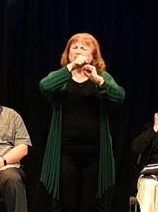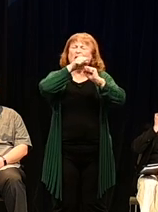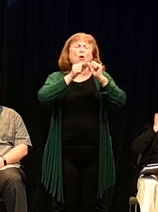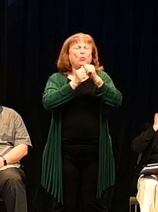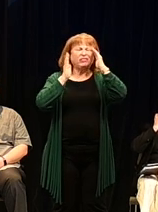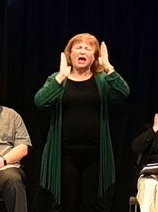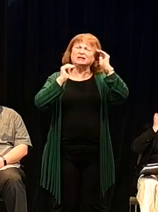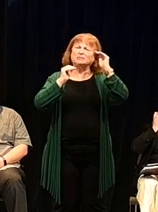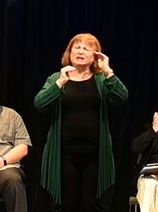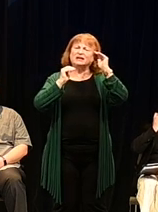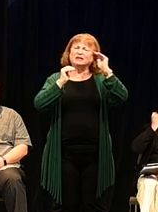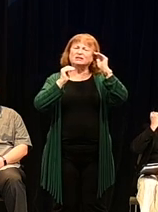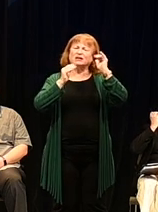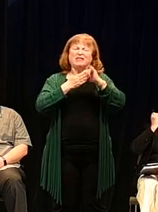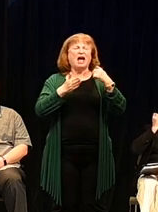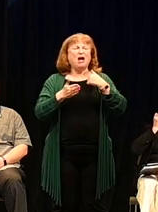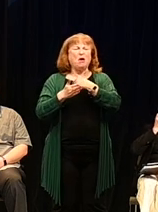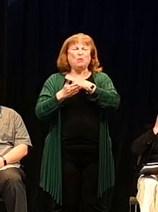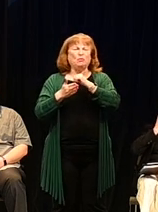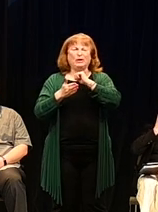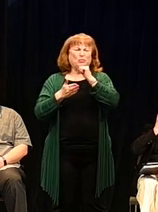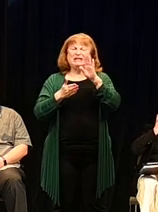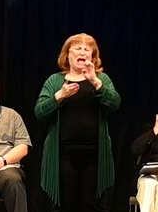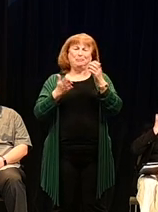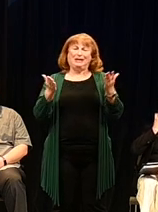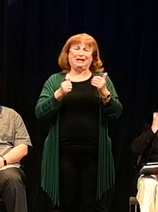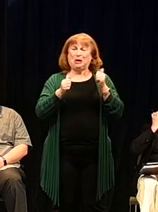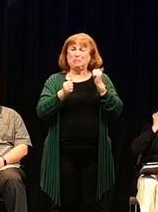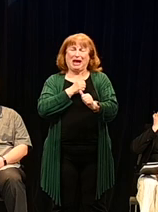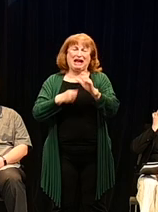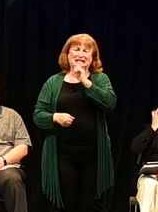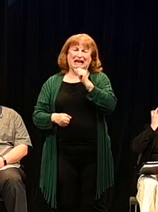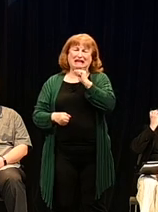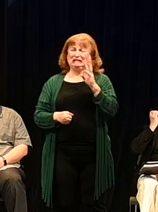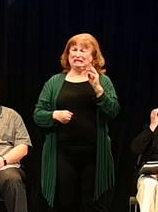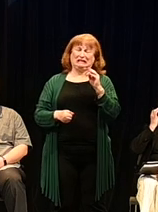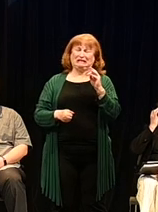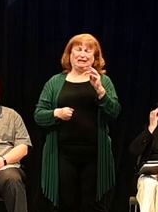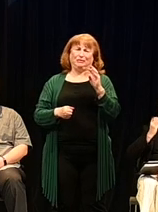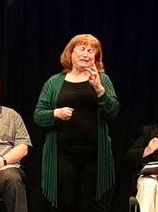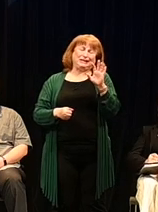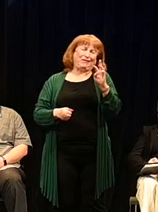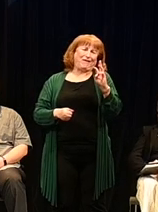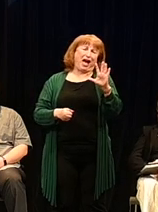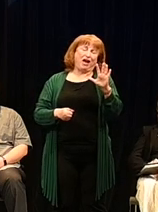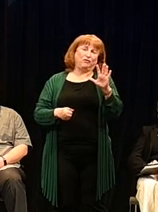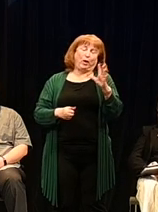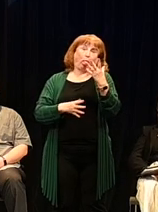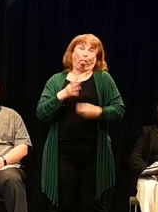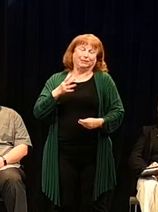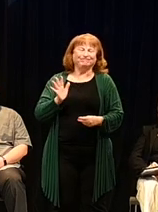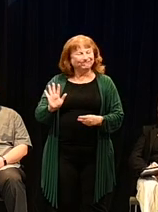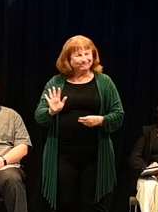the expectation that we weren't going to be here past about age 65. And you heard,